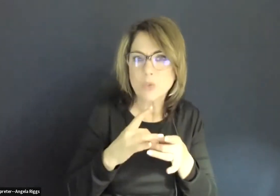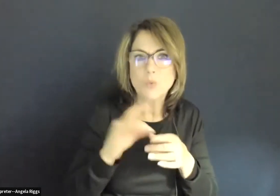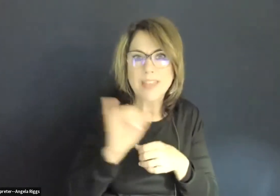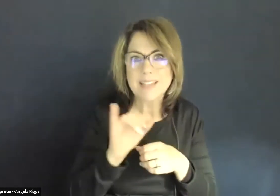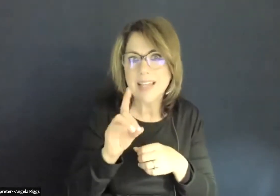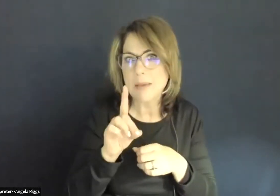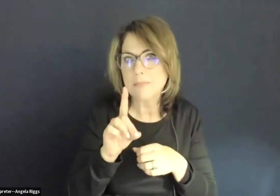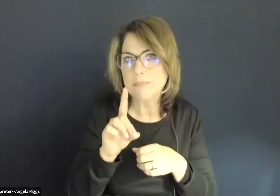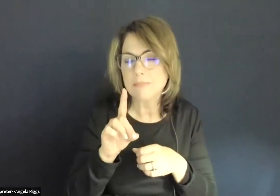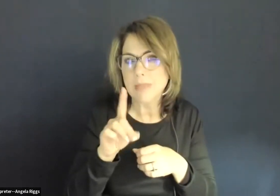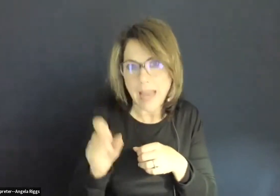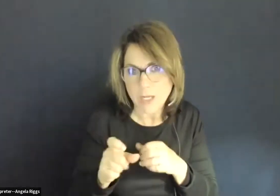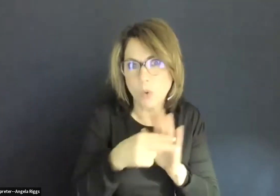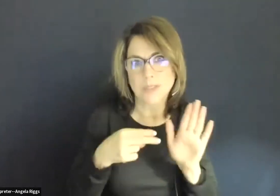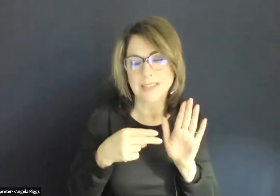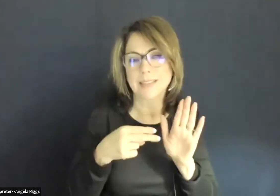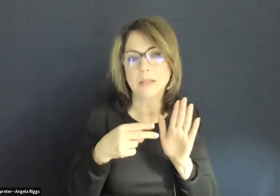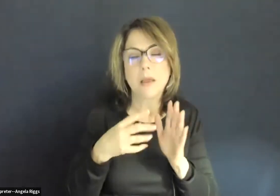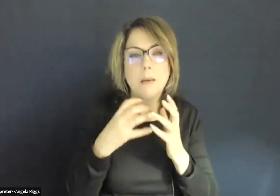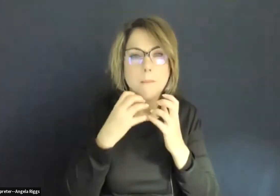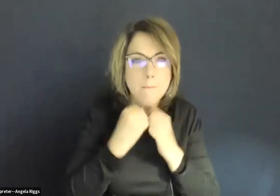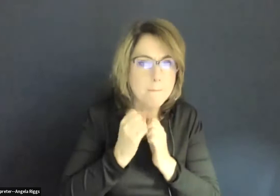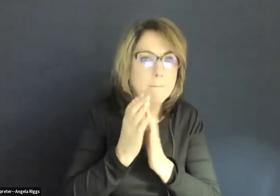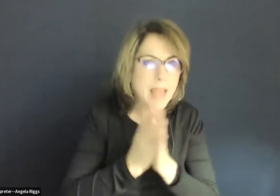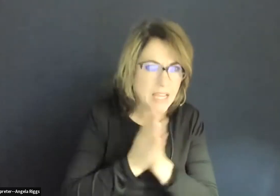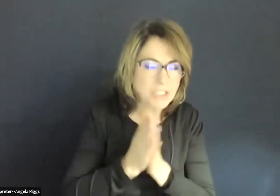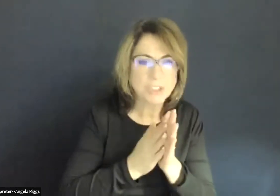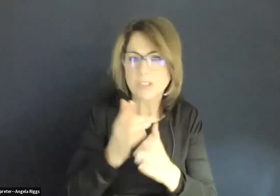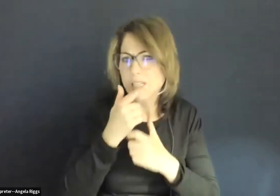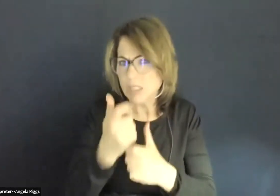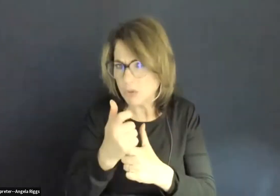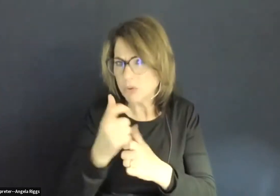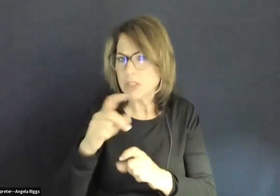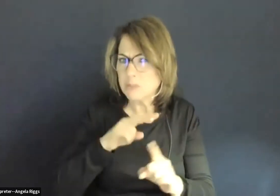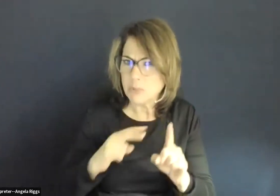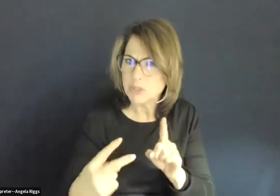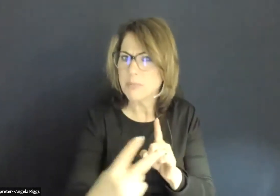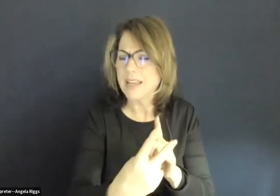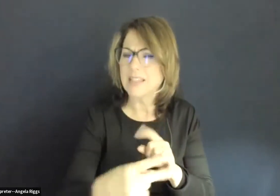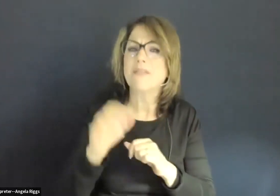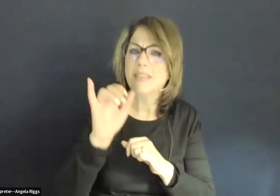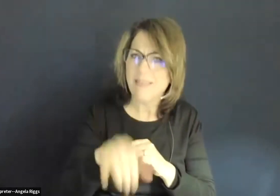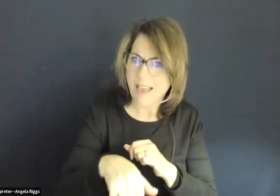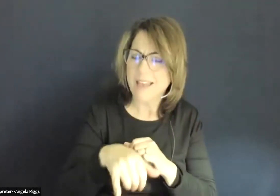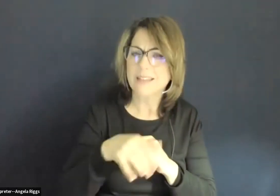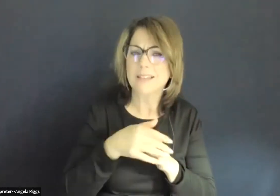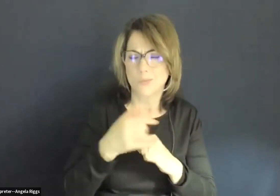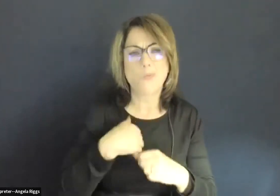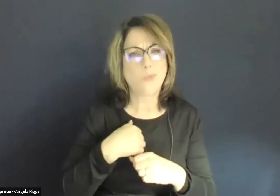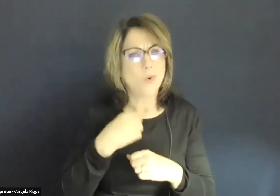passion and interest and perspective, I think, is a direction I